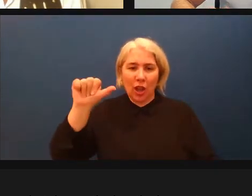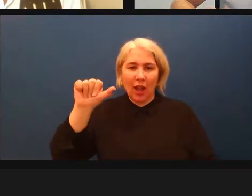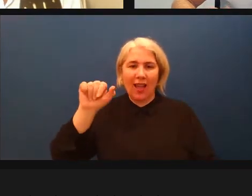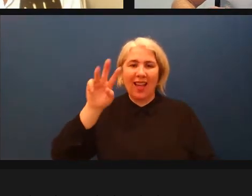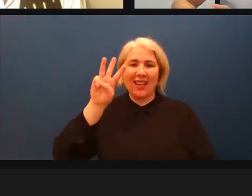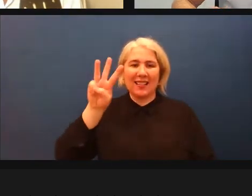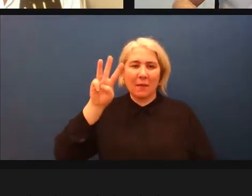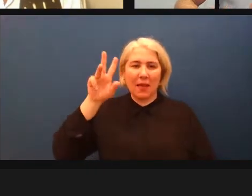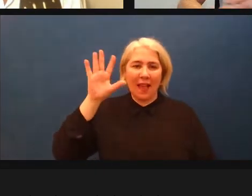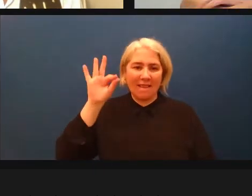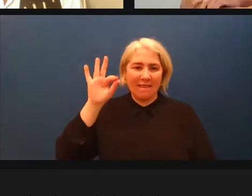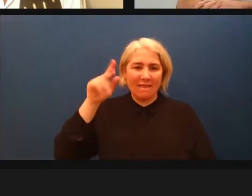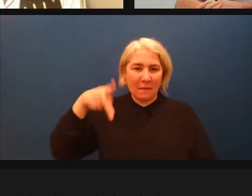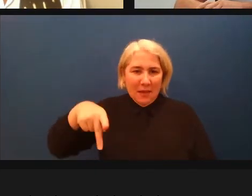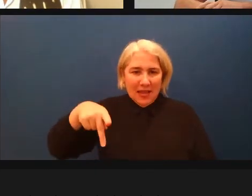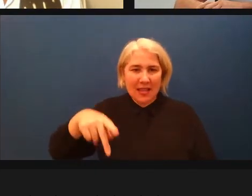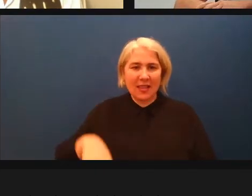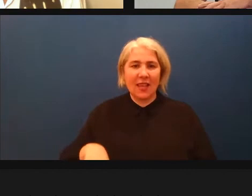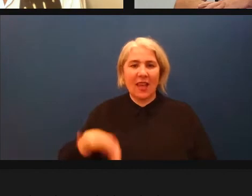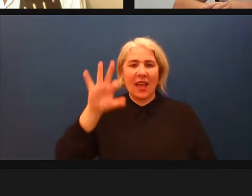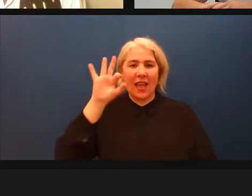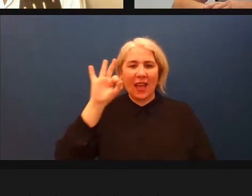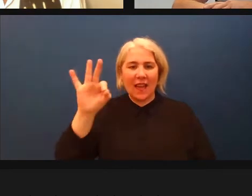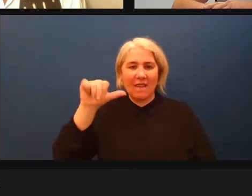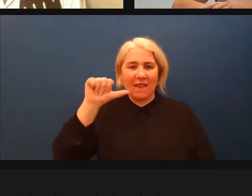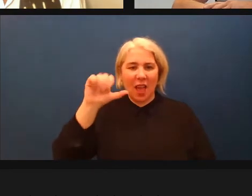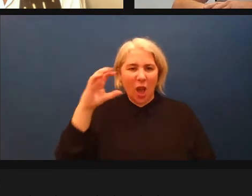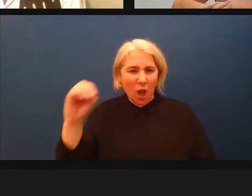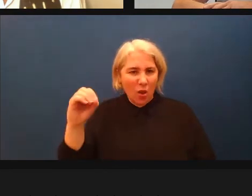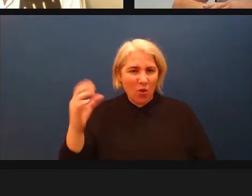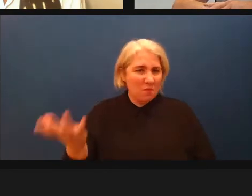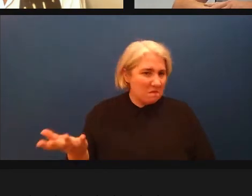The biggest opportunity to increase that. I mean, listen, we all need to.